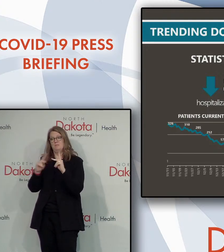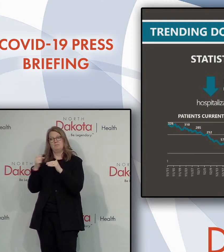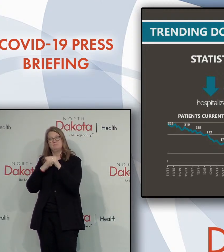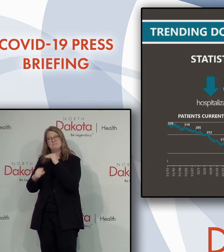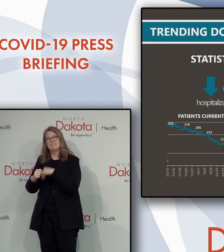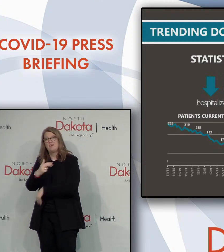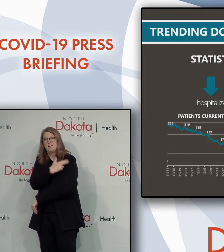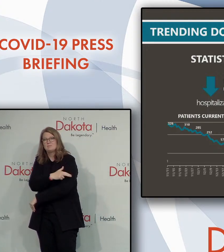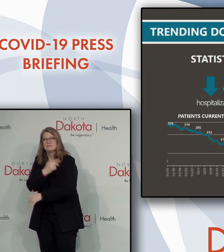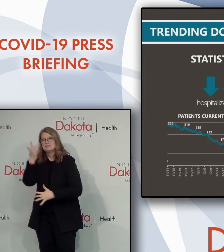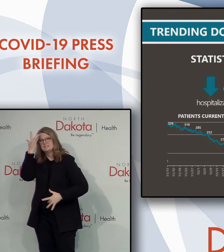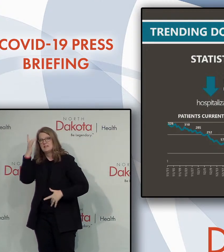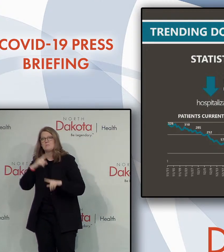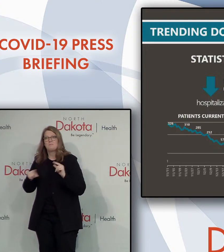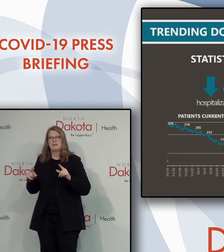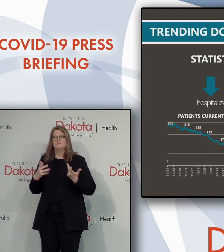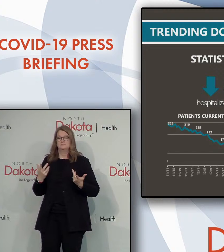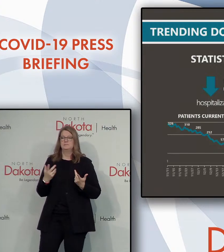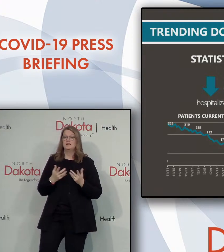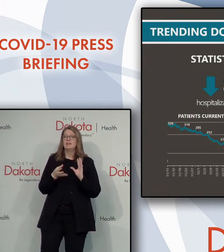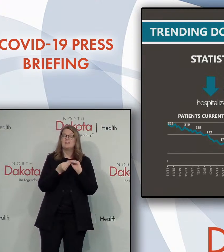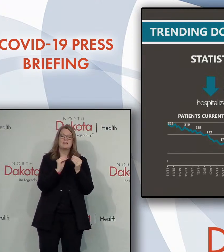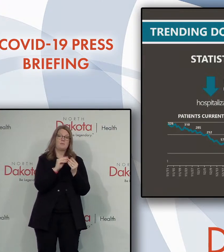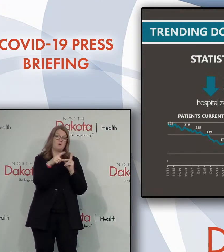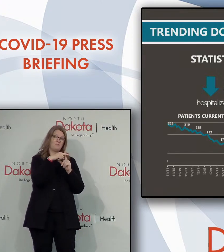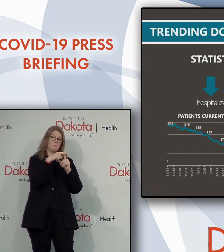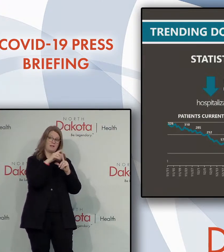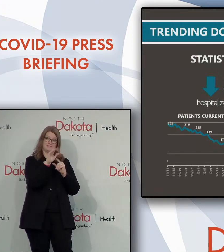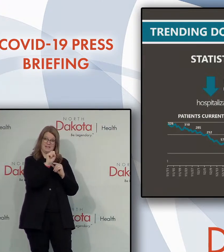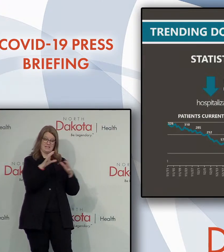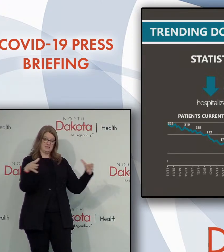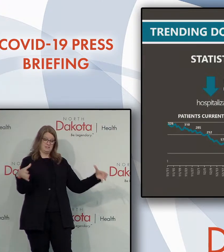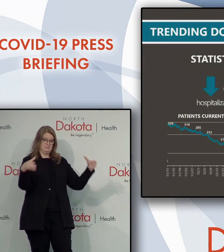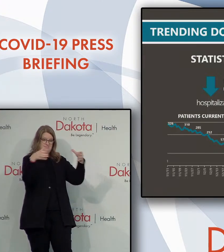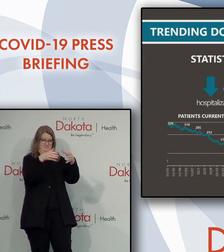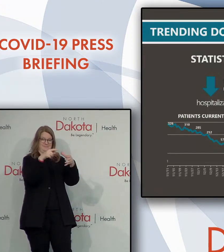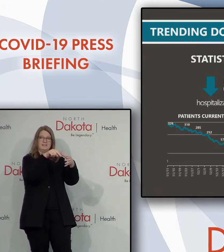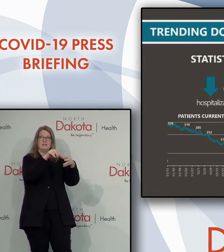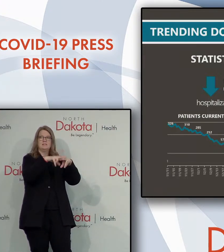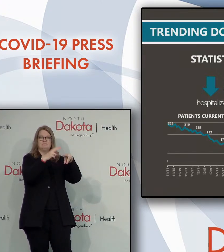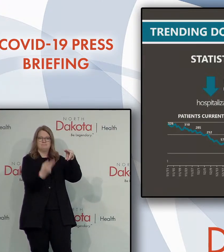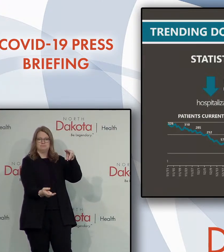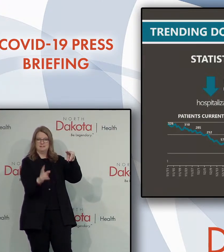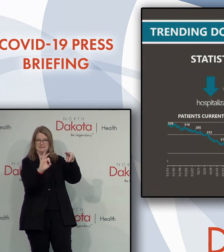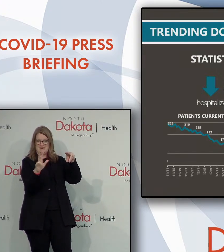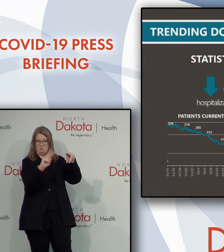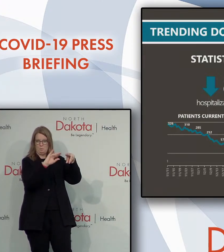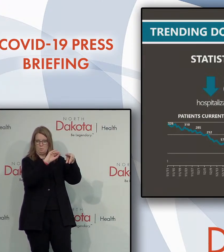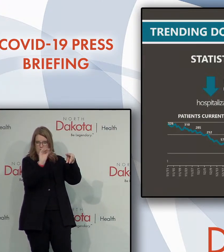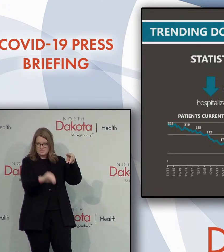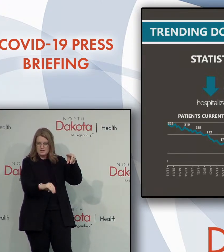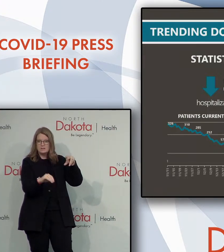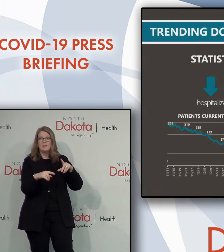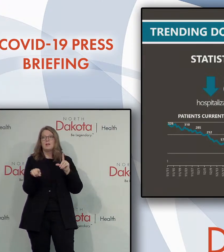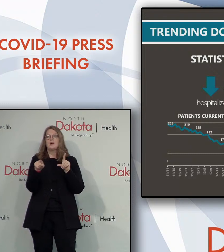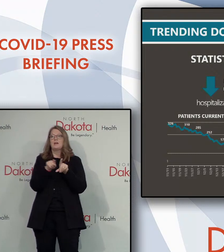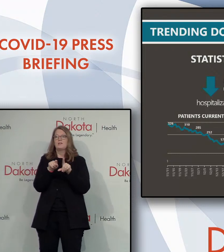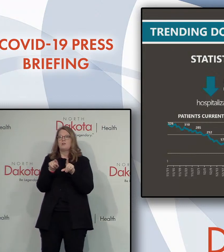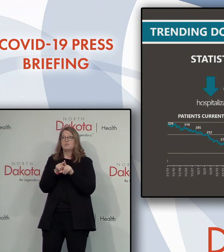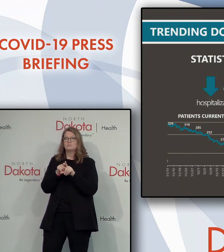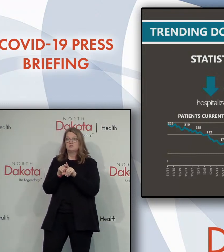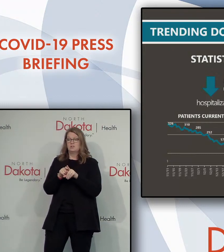progress. 92% drop in active confirmed cases and an 84% drop in our